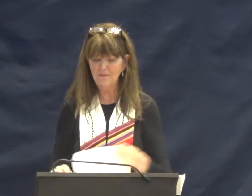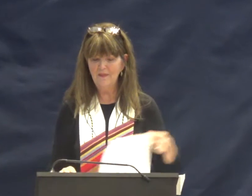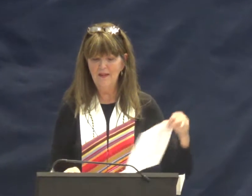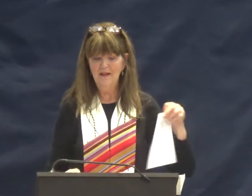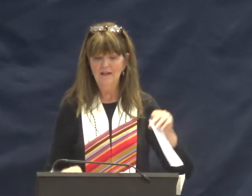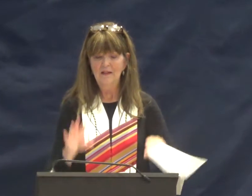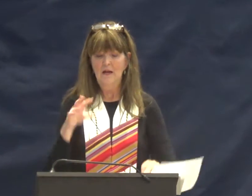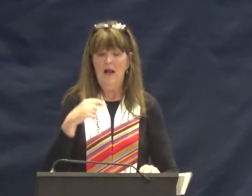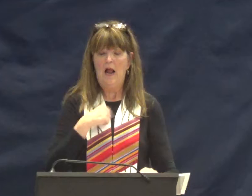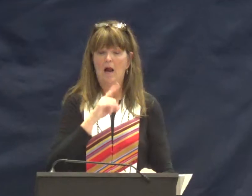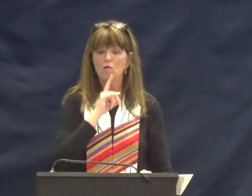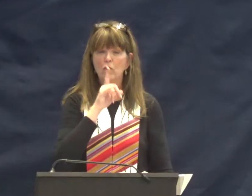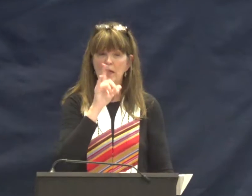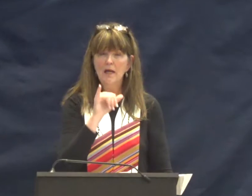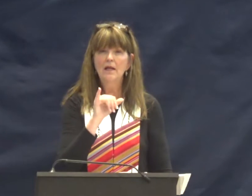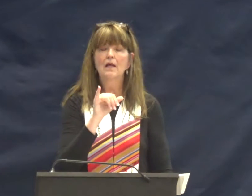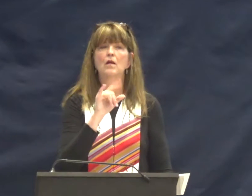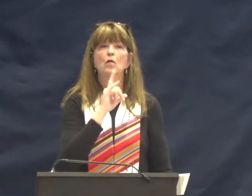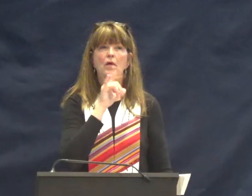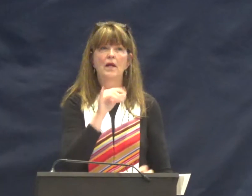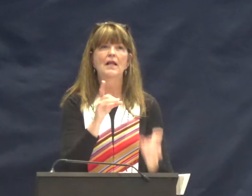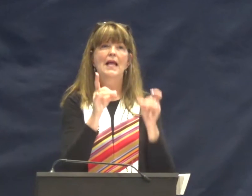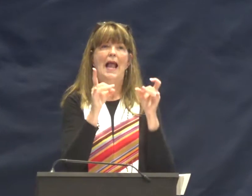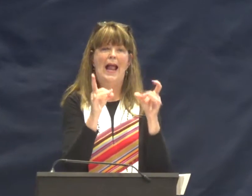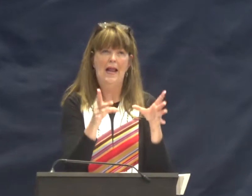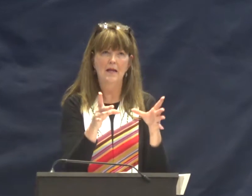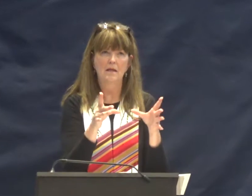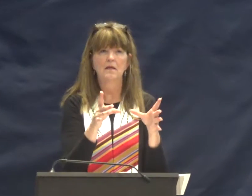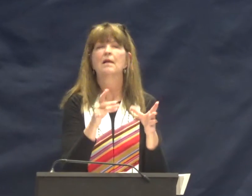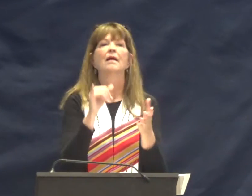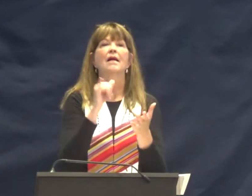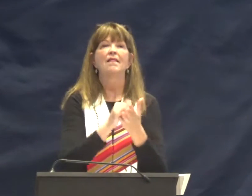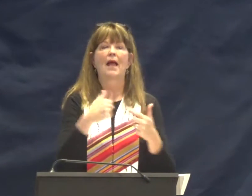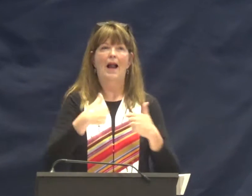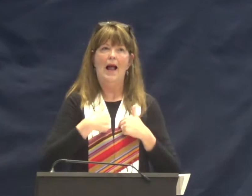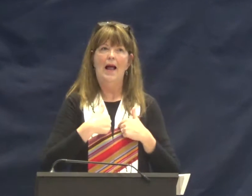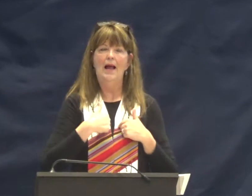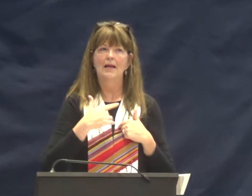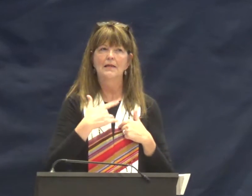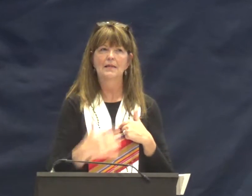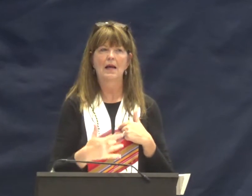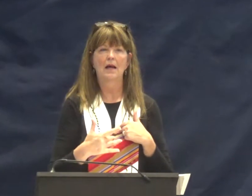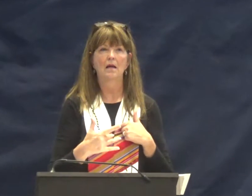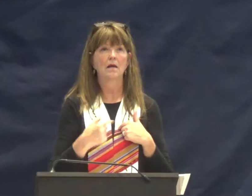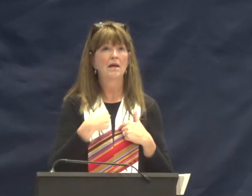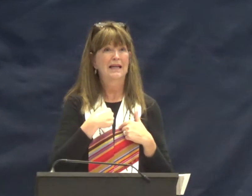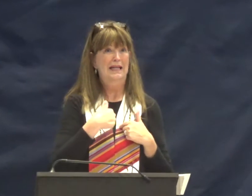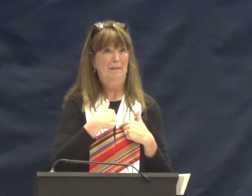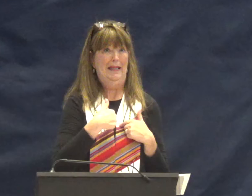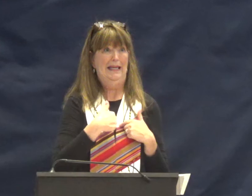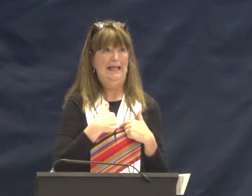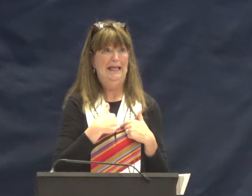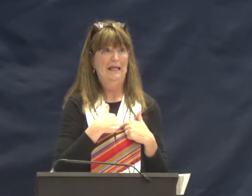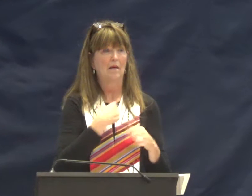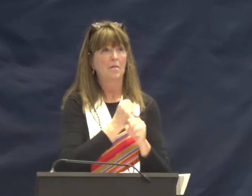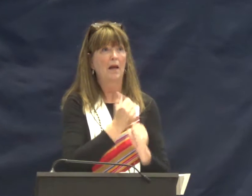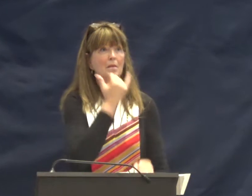when situations are dangerous or people can be dangerous. But I really, really dislike